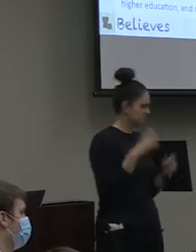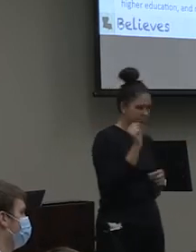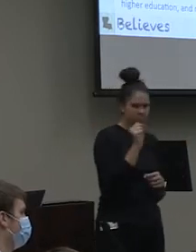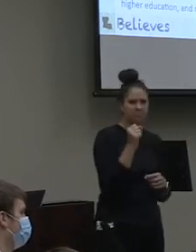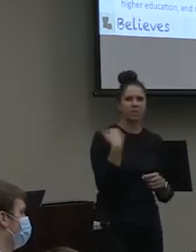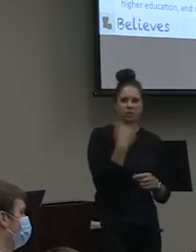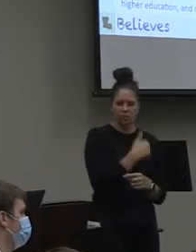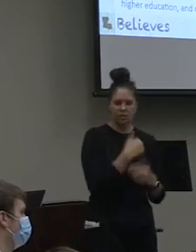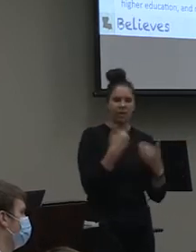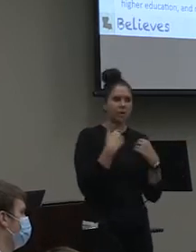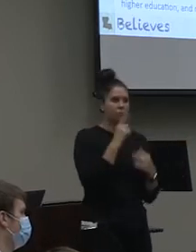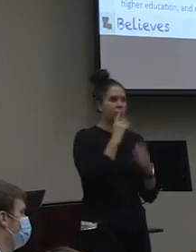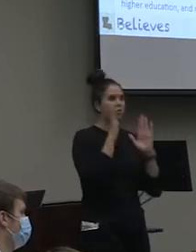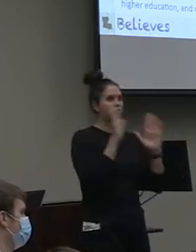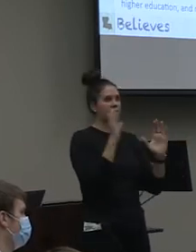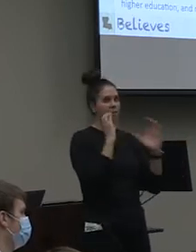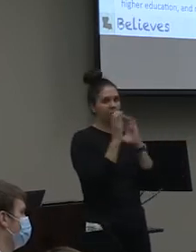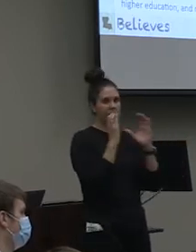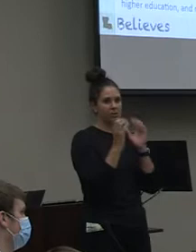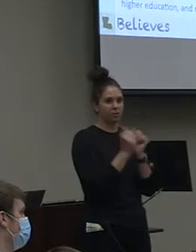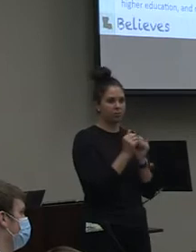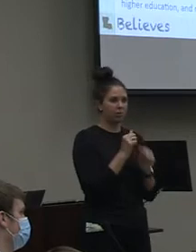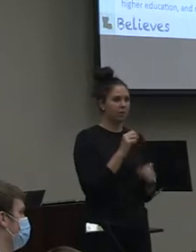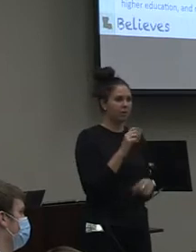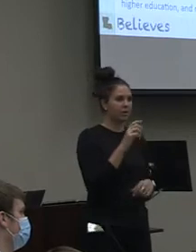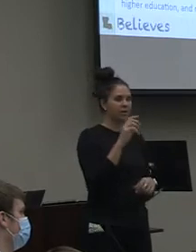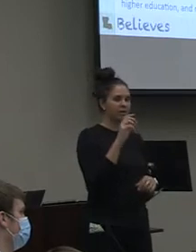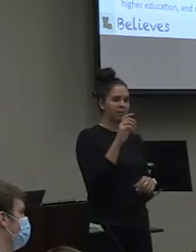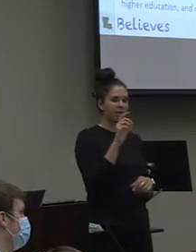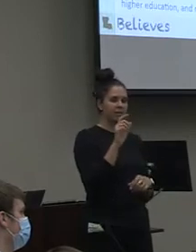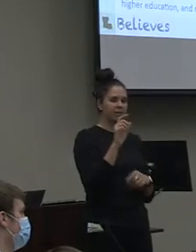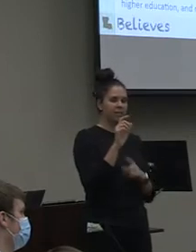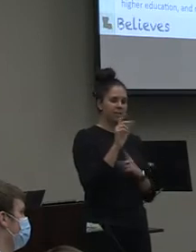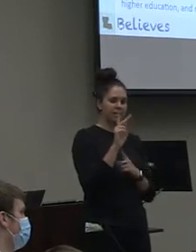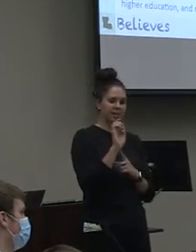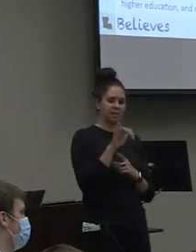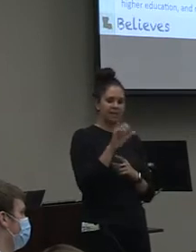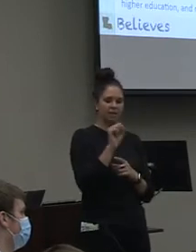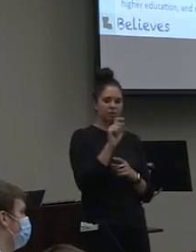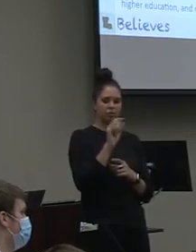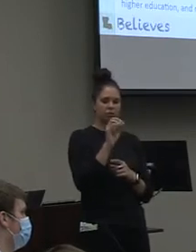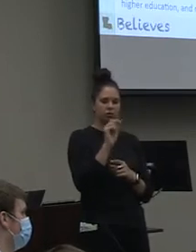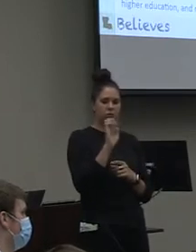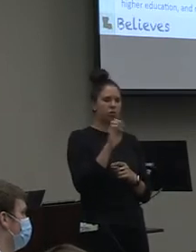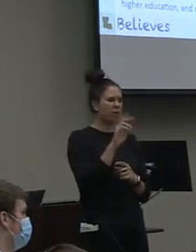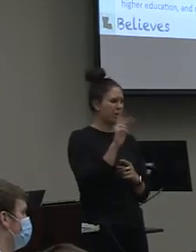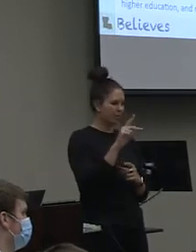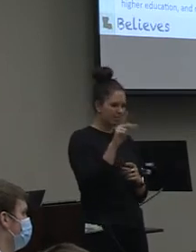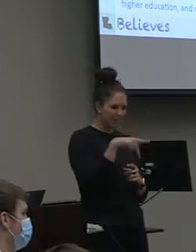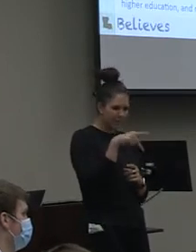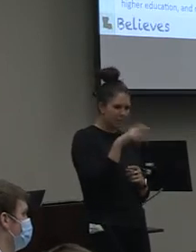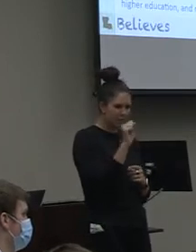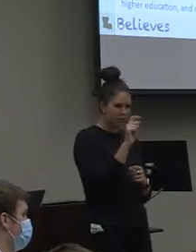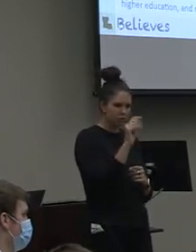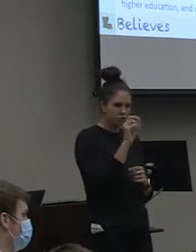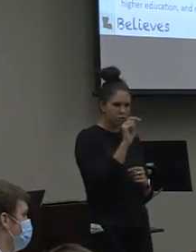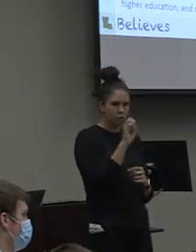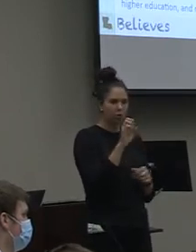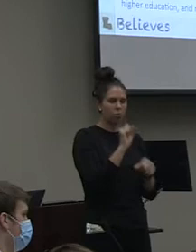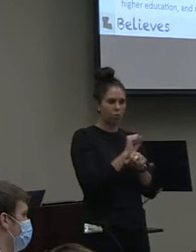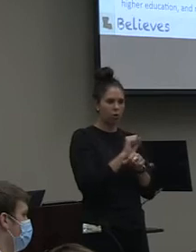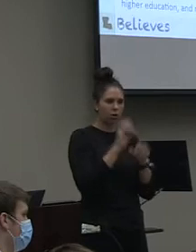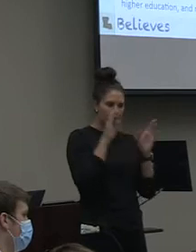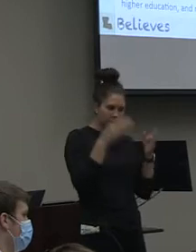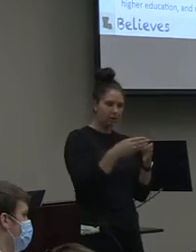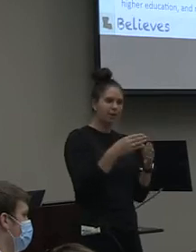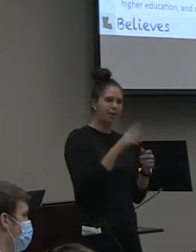had some really great conversation with Teachstone about that in particular. Because Teachstone is working on some